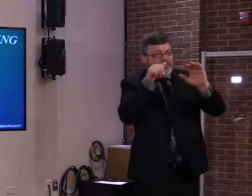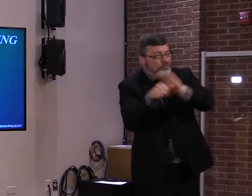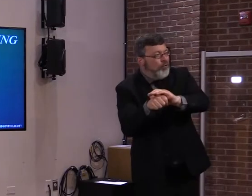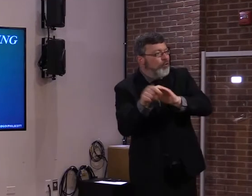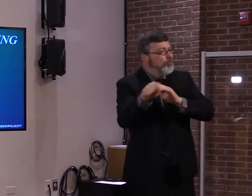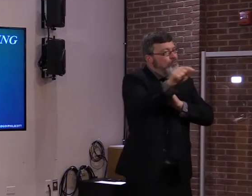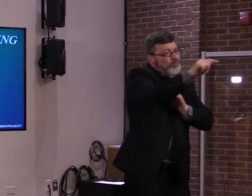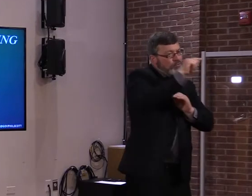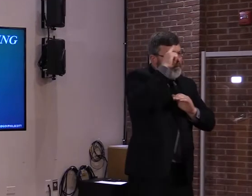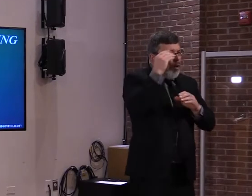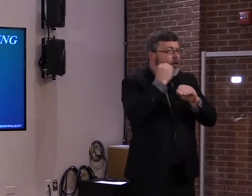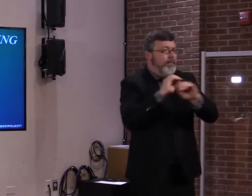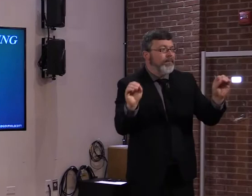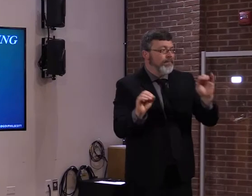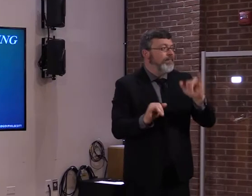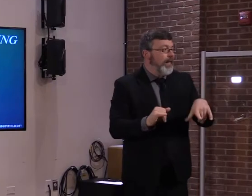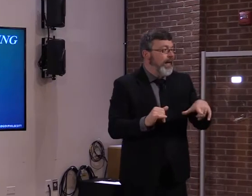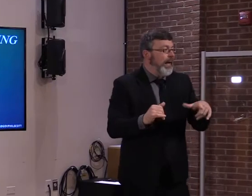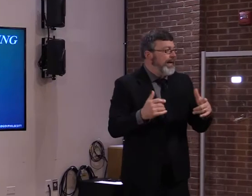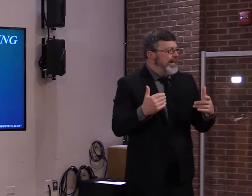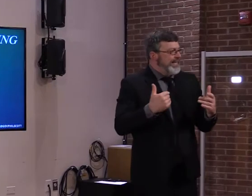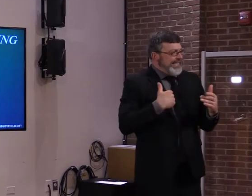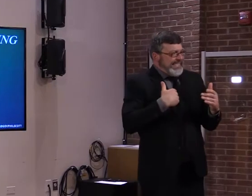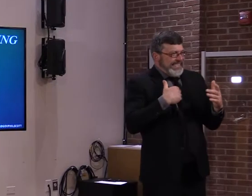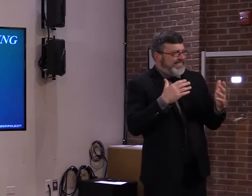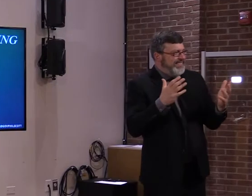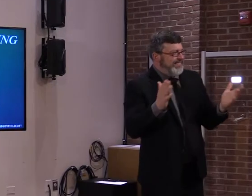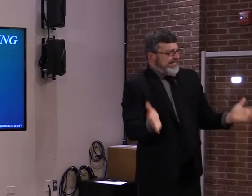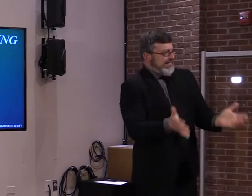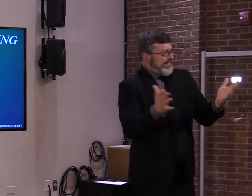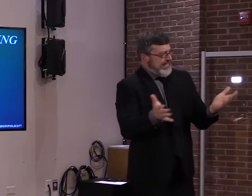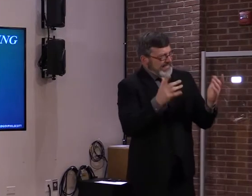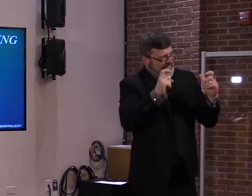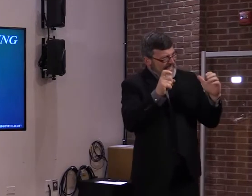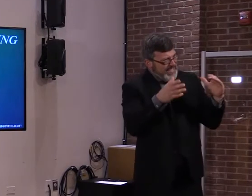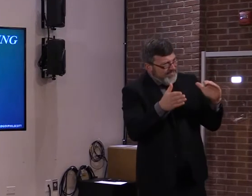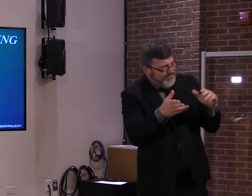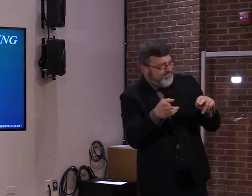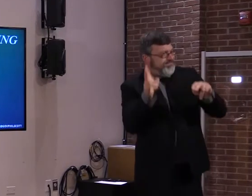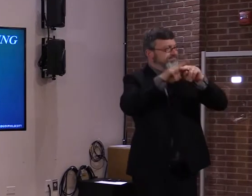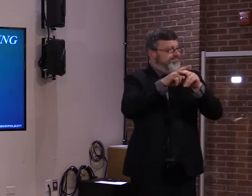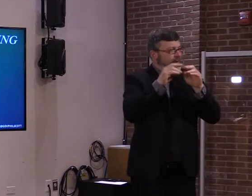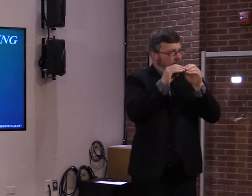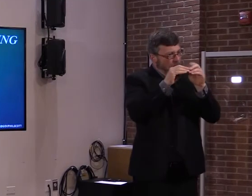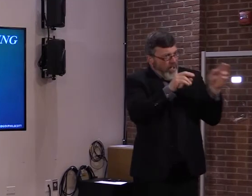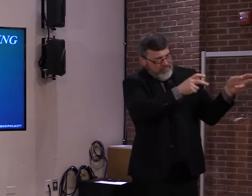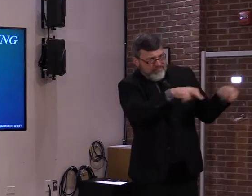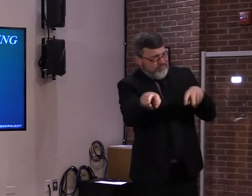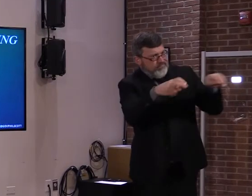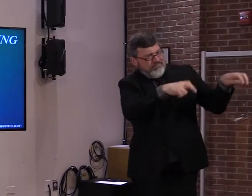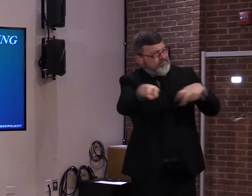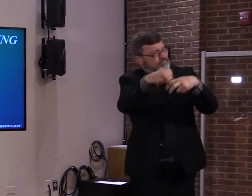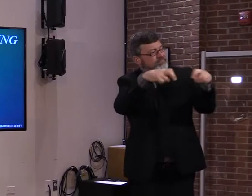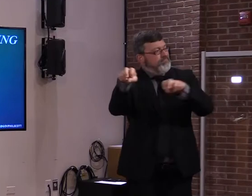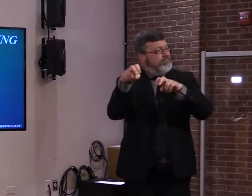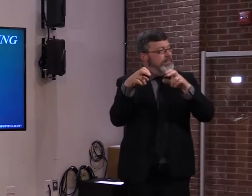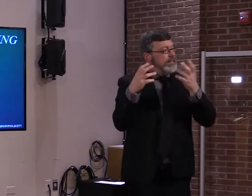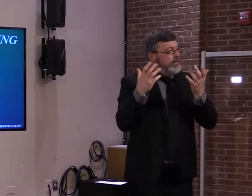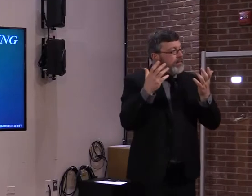encouraged more shelter capacity as we're moving forward. So there are opportunities out